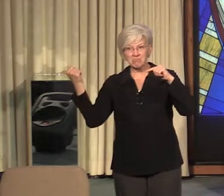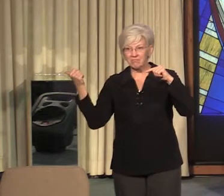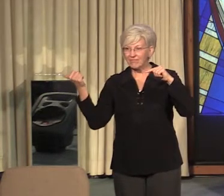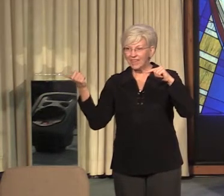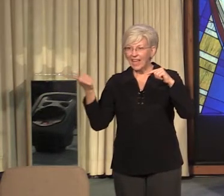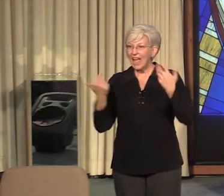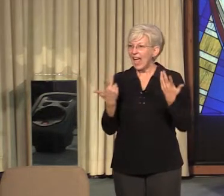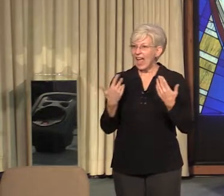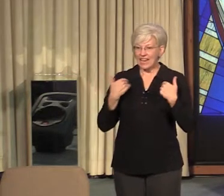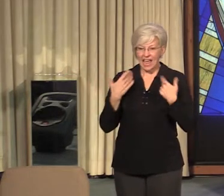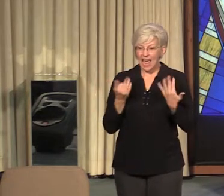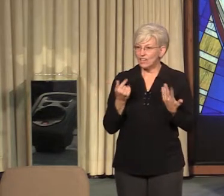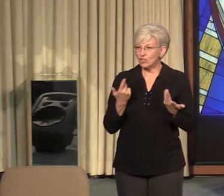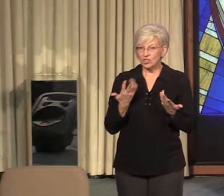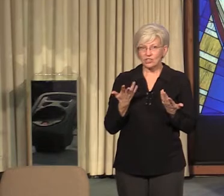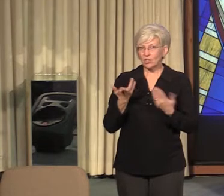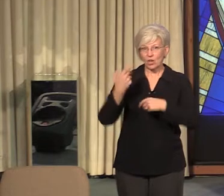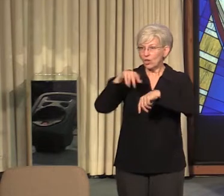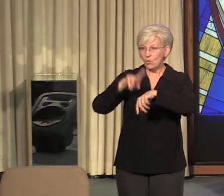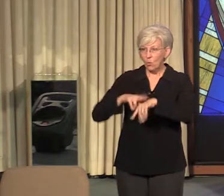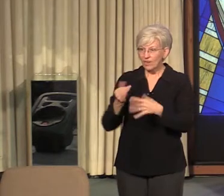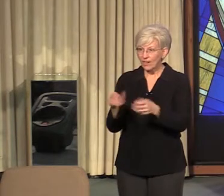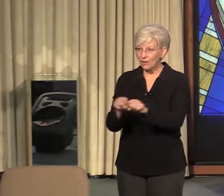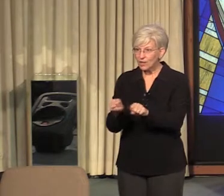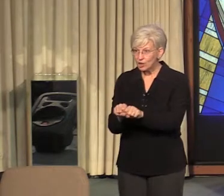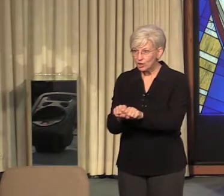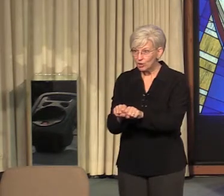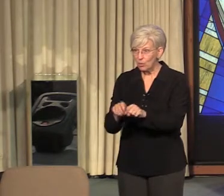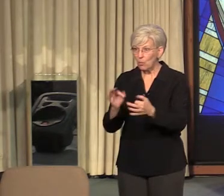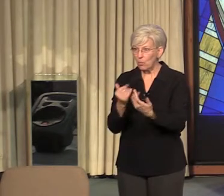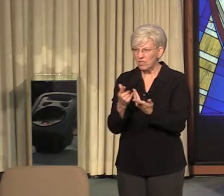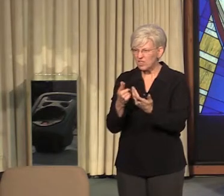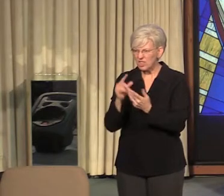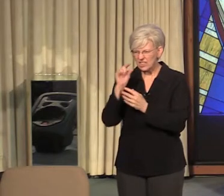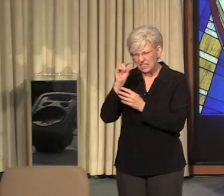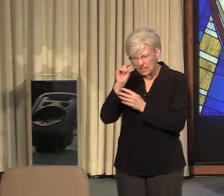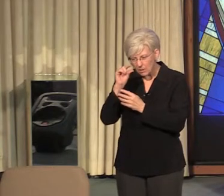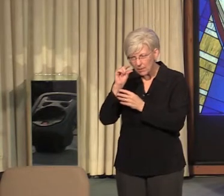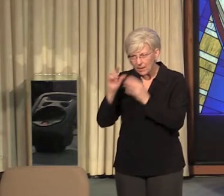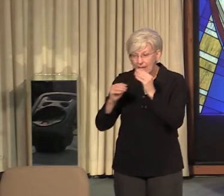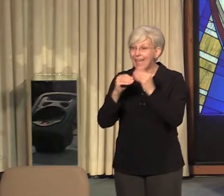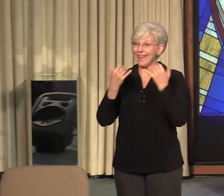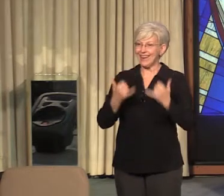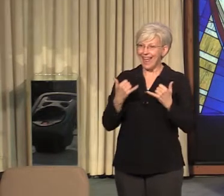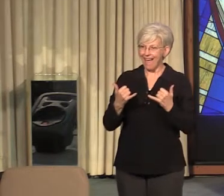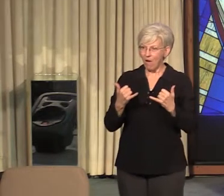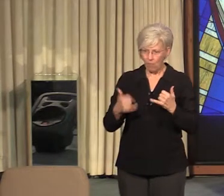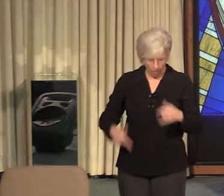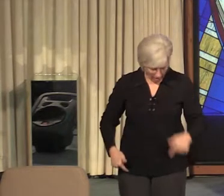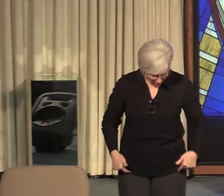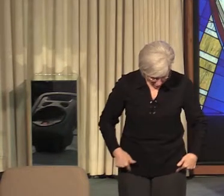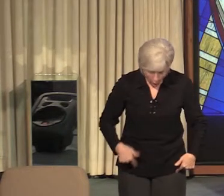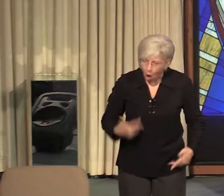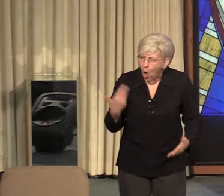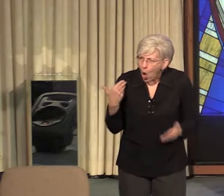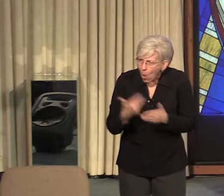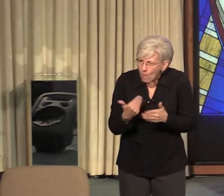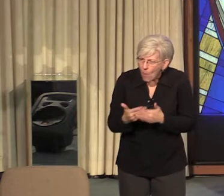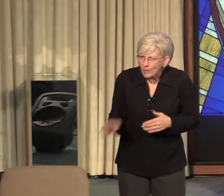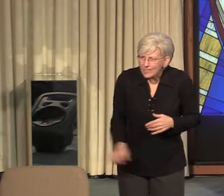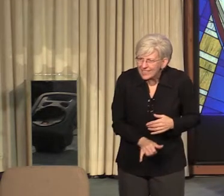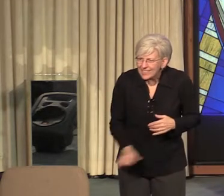shoe with a double heel about 1 inch in height. Now the leg is almost as large as the other. The muscles are